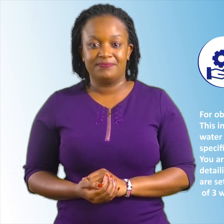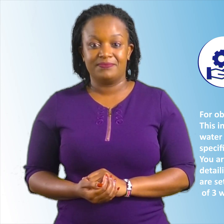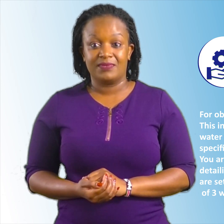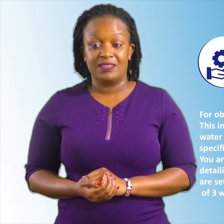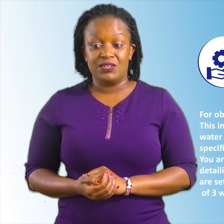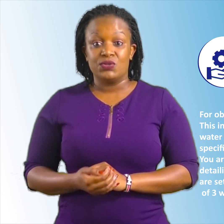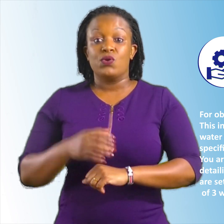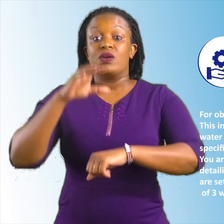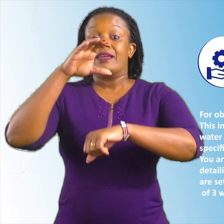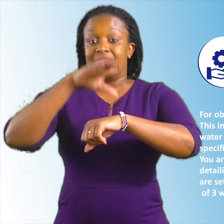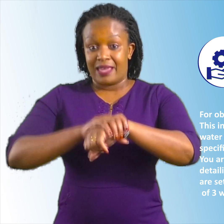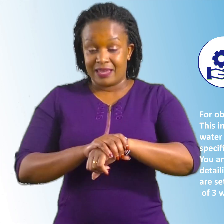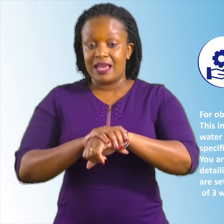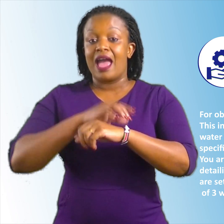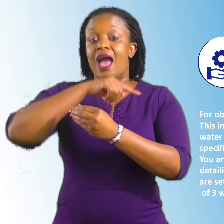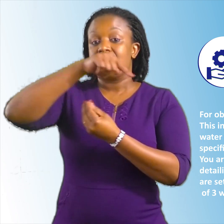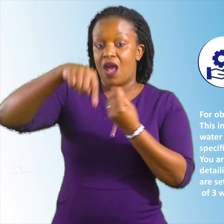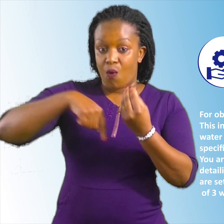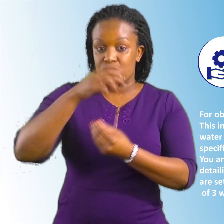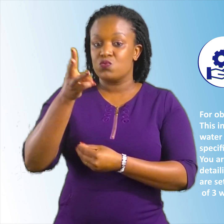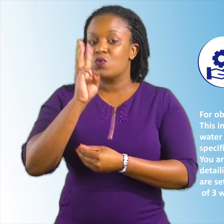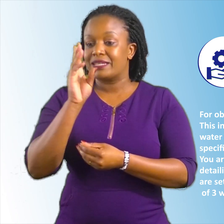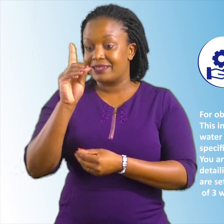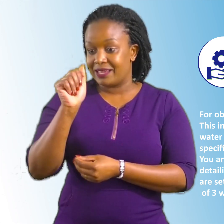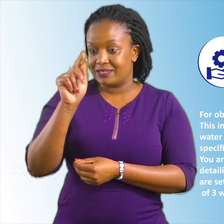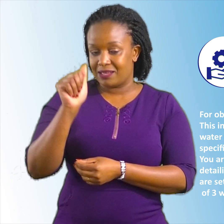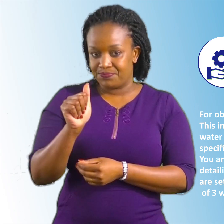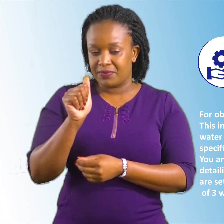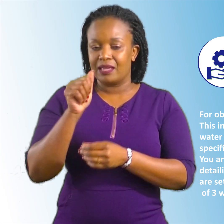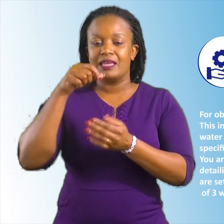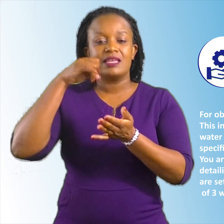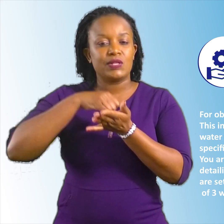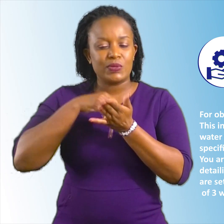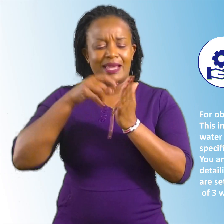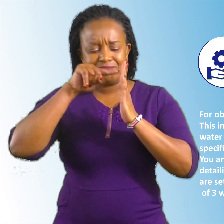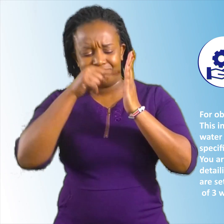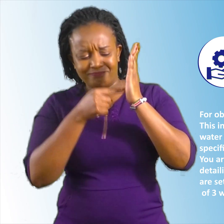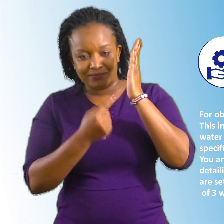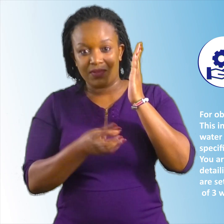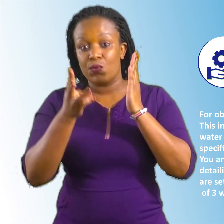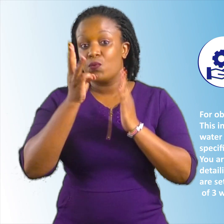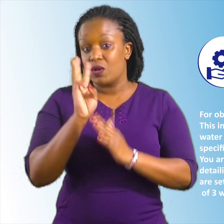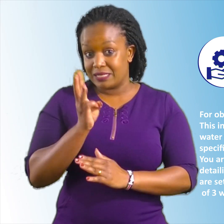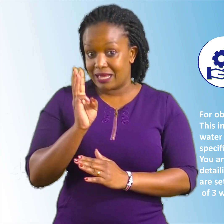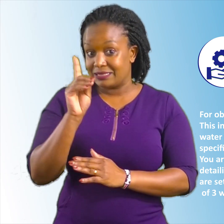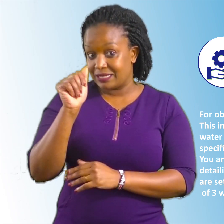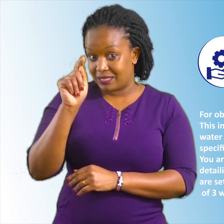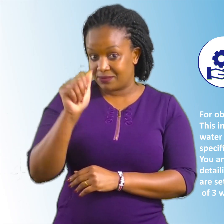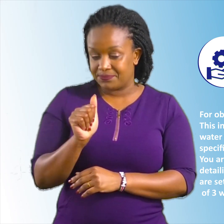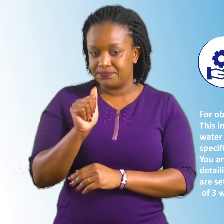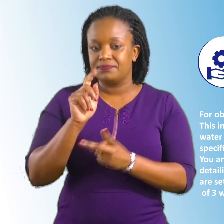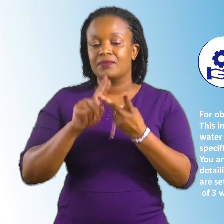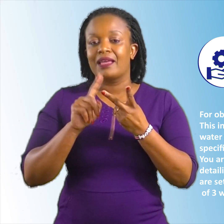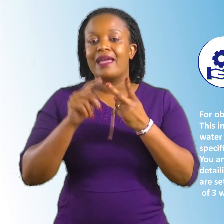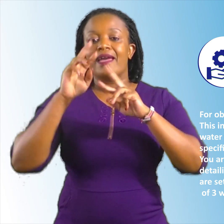For obtaining groundwater data, this includes detailed data on water stack level,